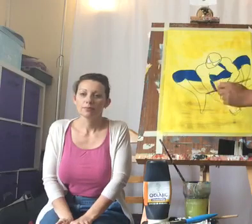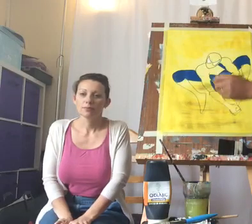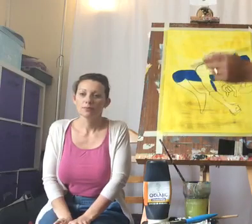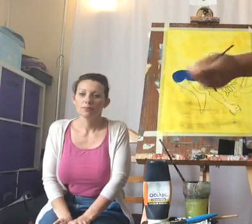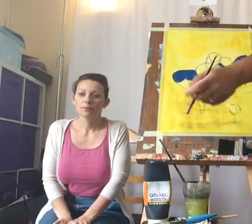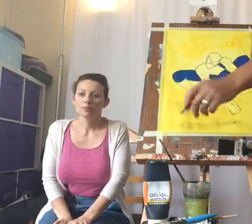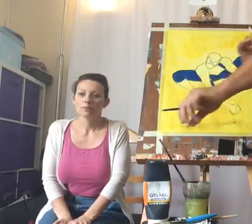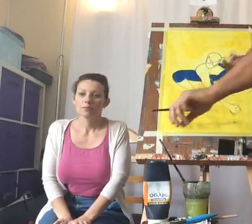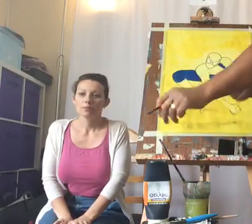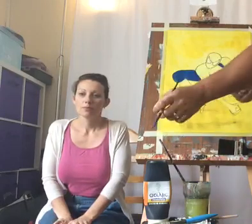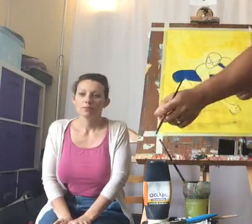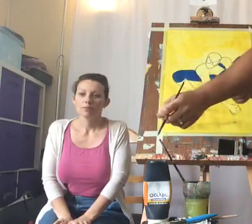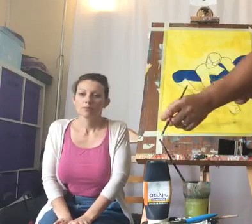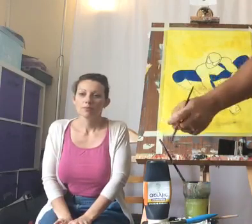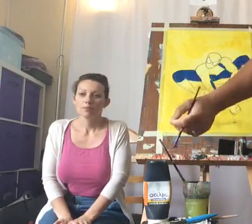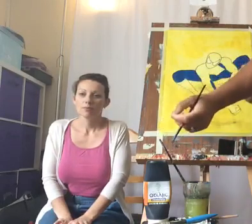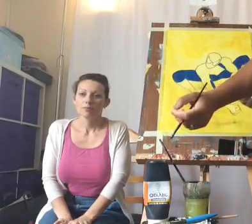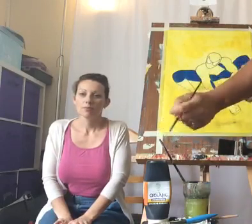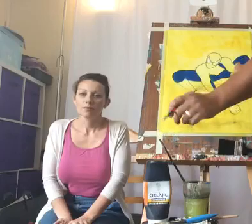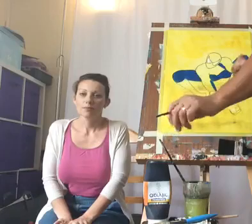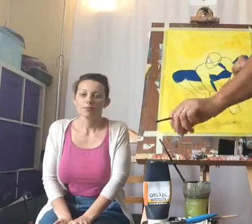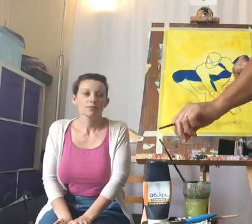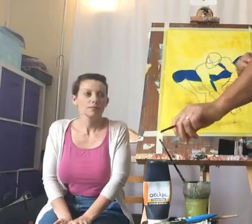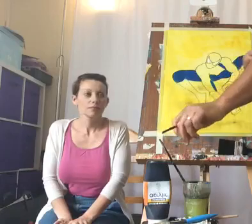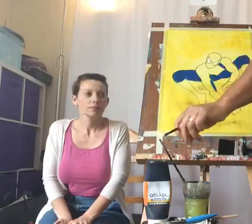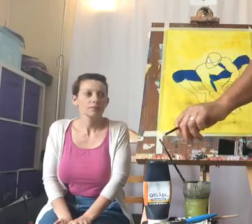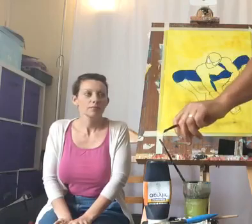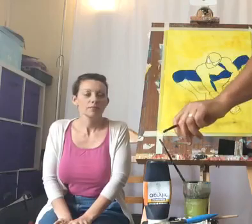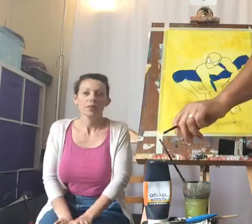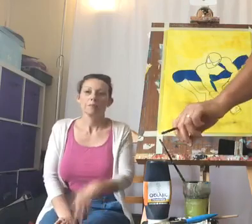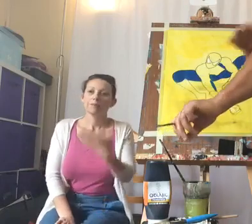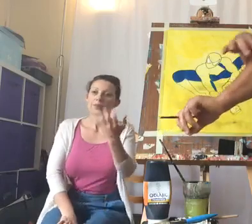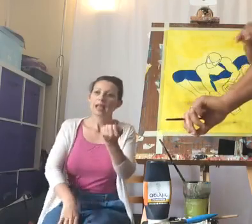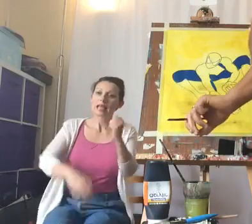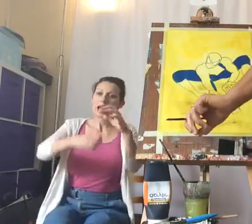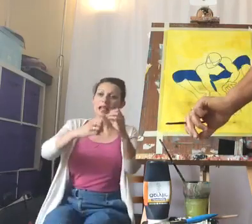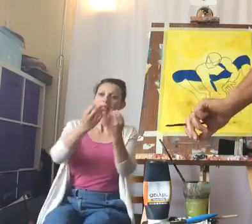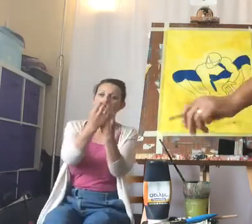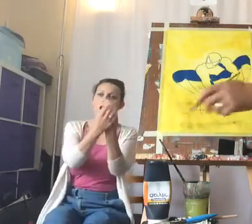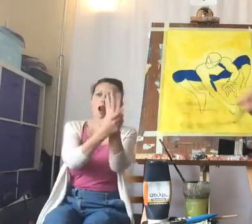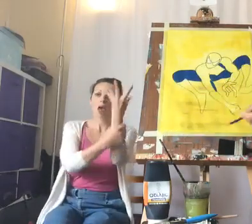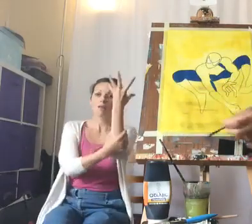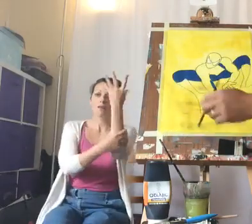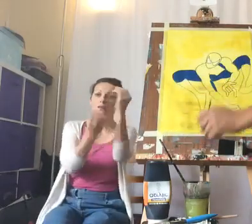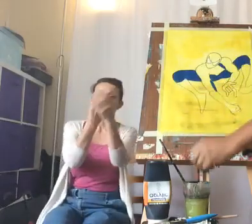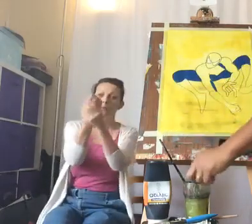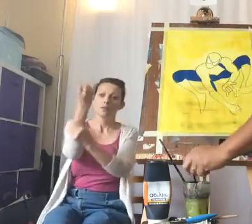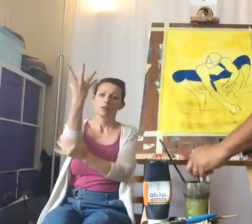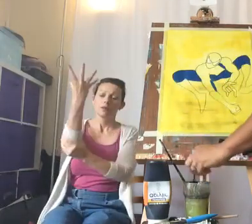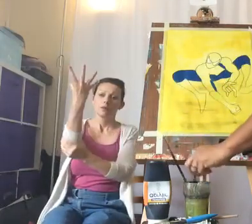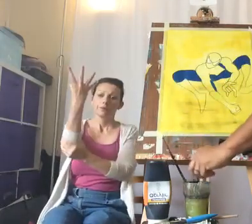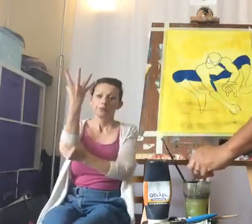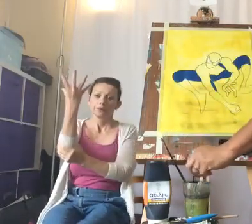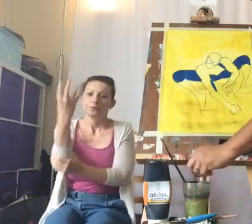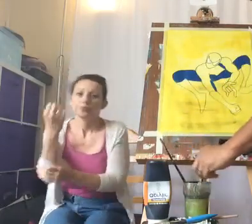Because he's got these sort of gloves that go there, and it goes up his arm with the red. So.